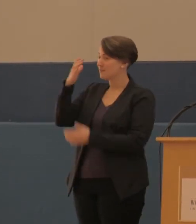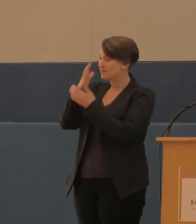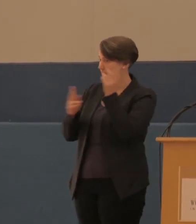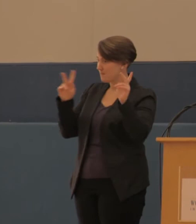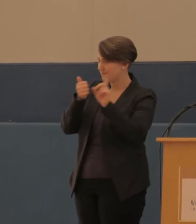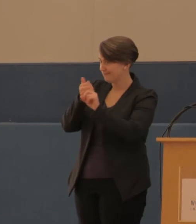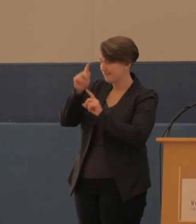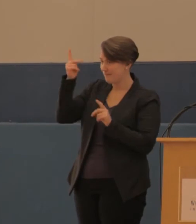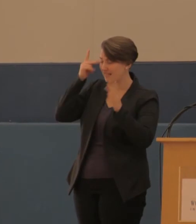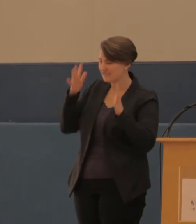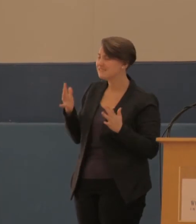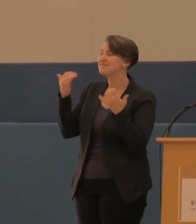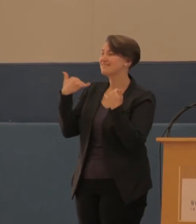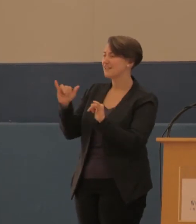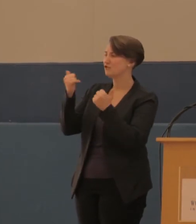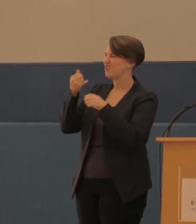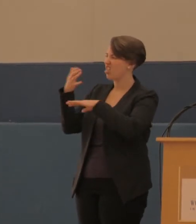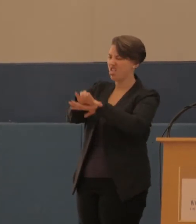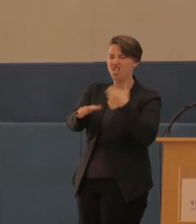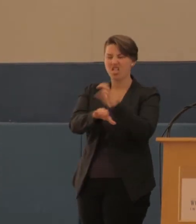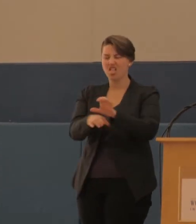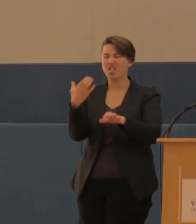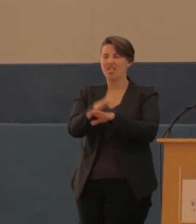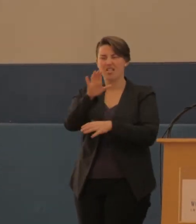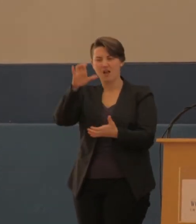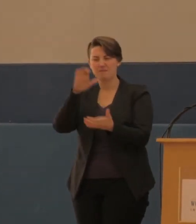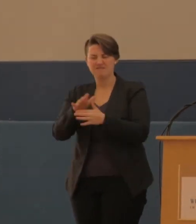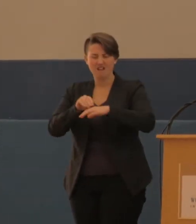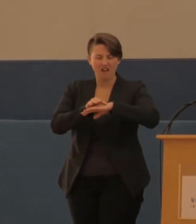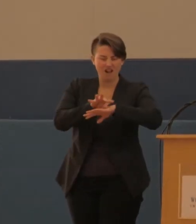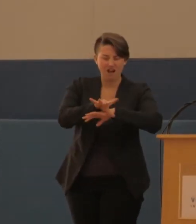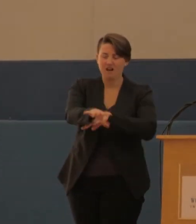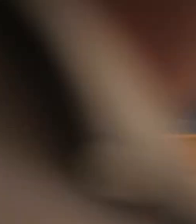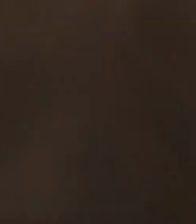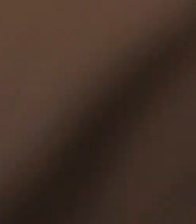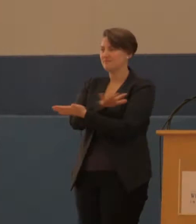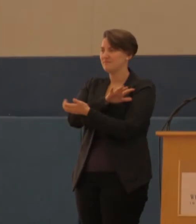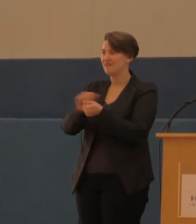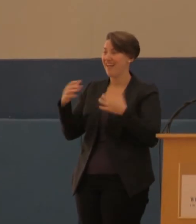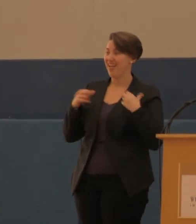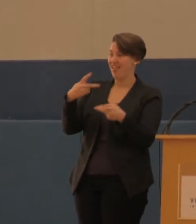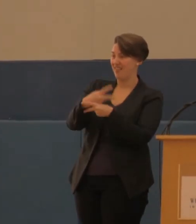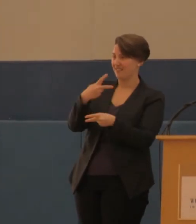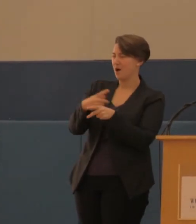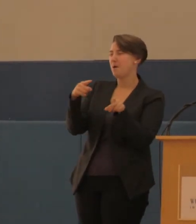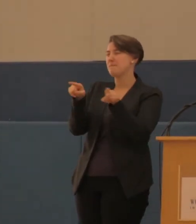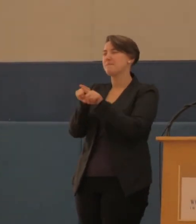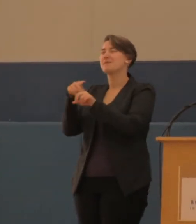politicians still keep trying to impose their beliefs on voters to attack healthcare and bodily